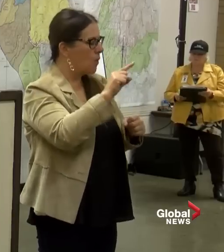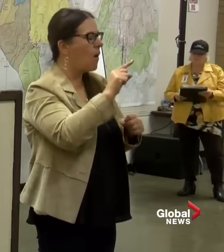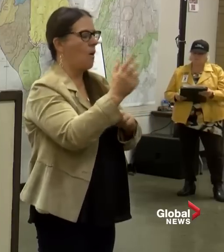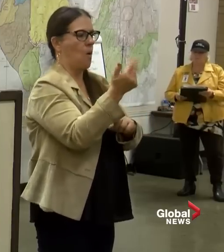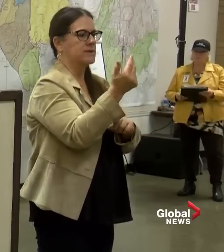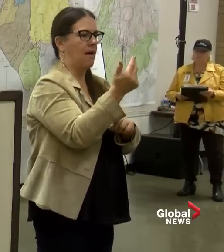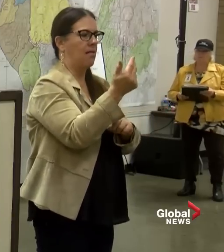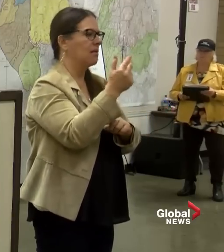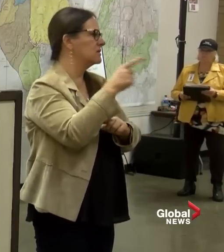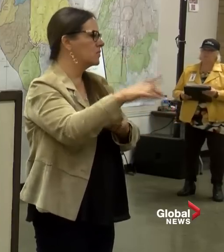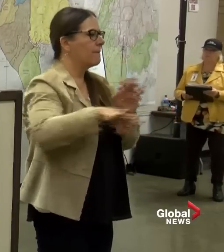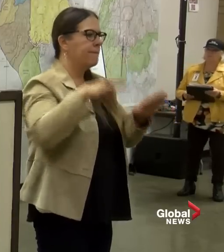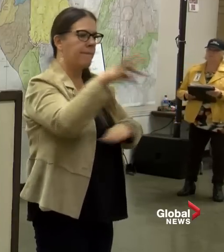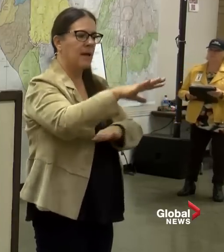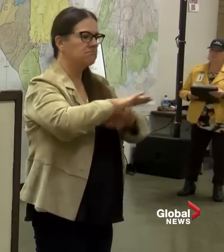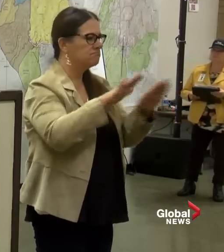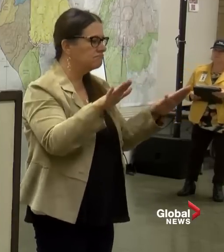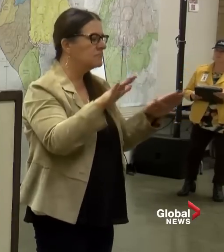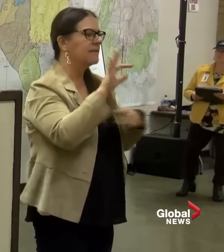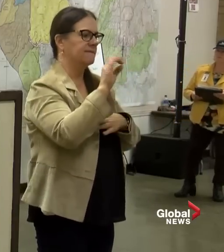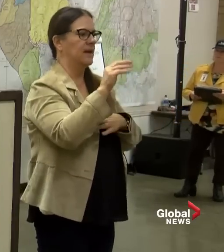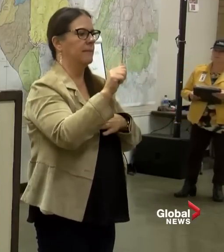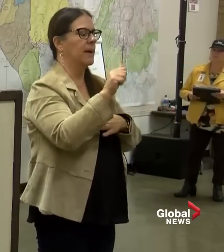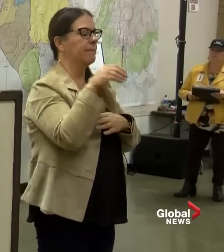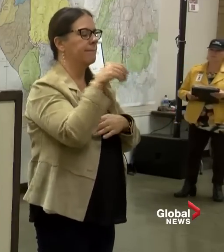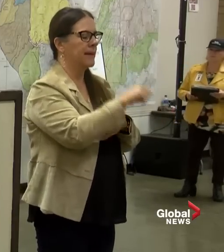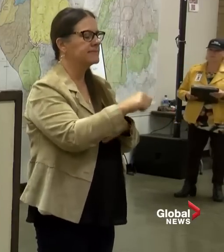tab is on FEMA.